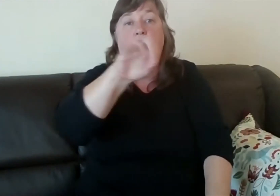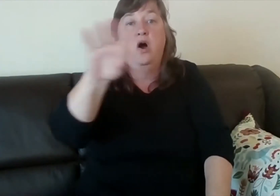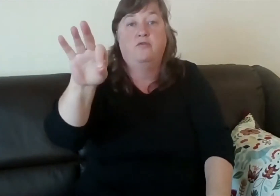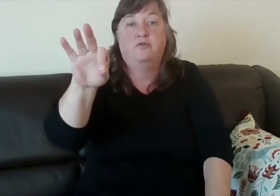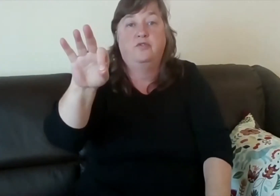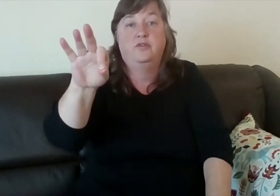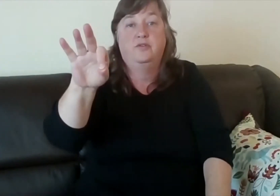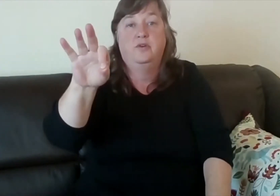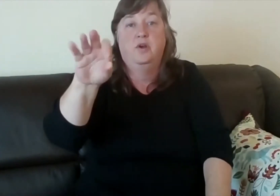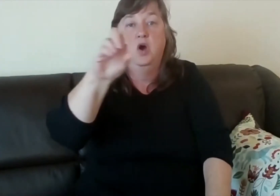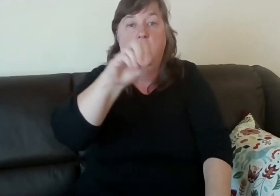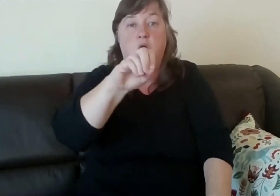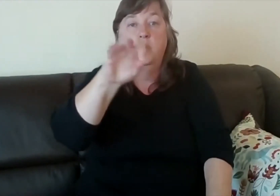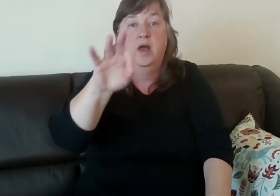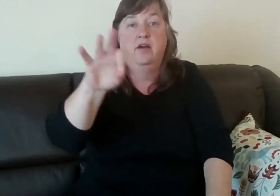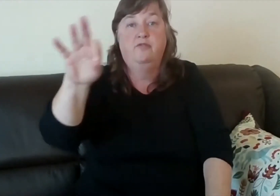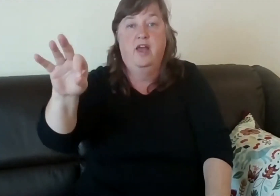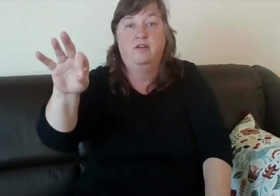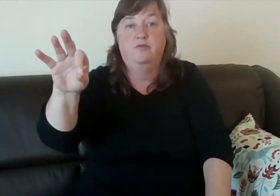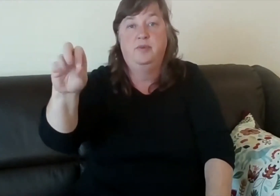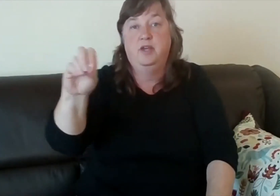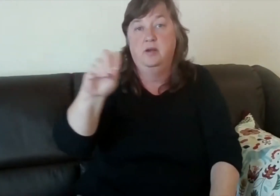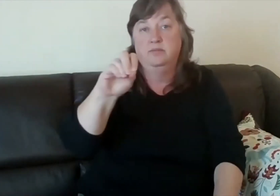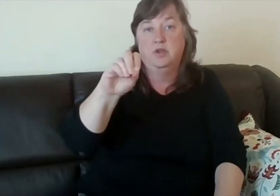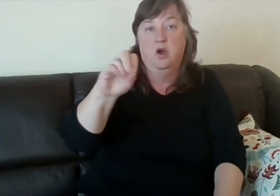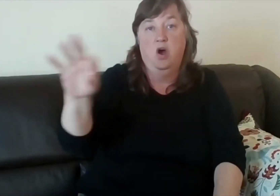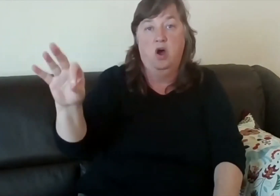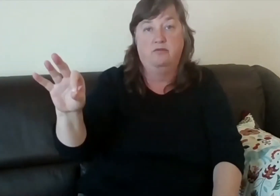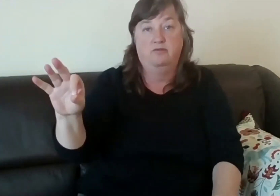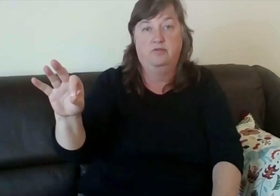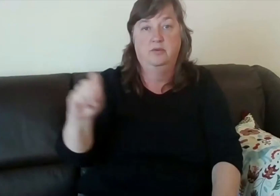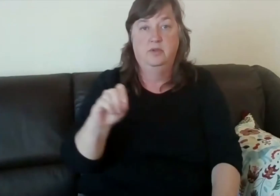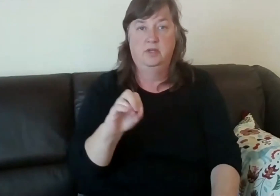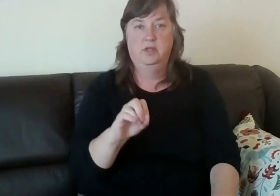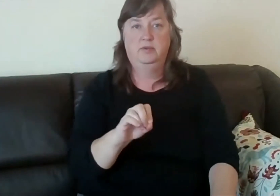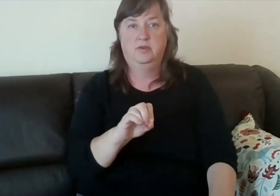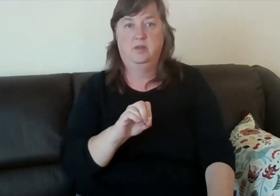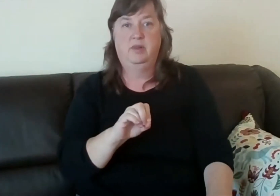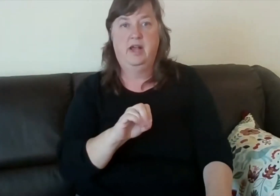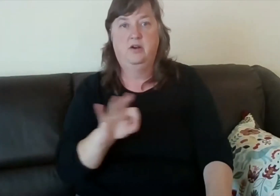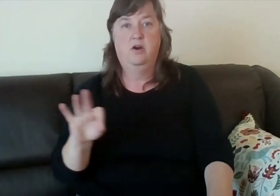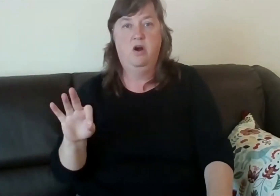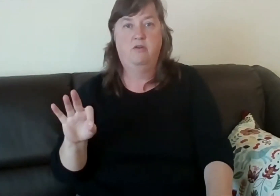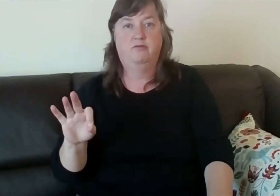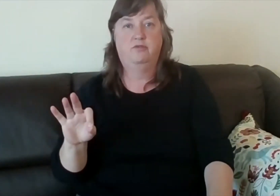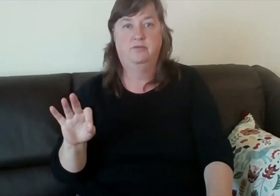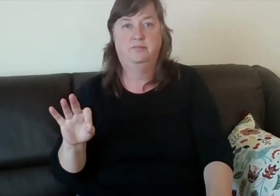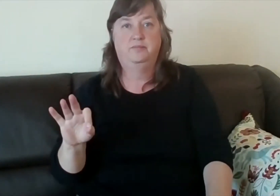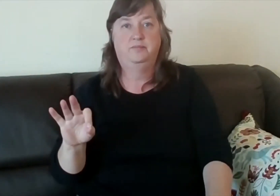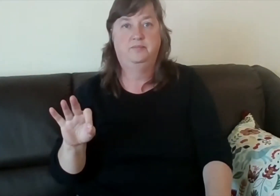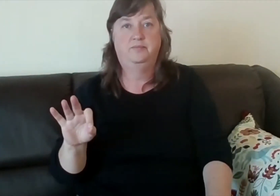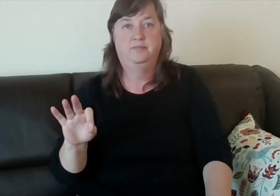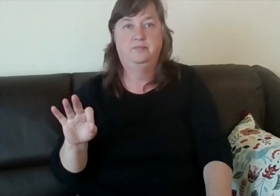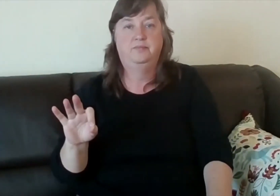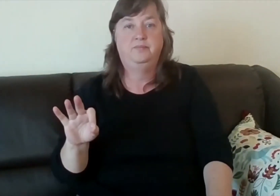off. O-F-F becomes off. Let me do it in the black, off.